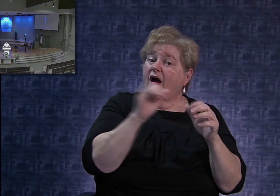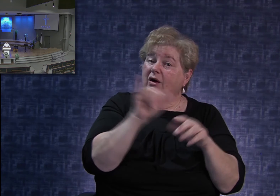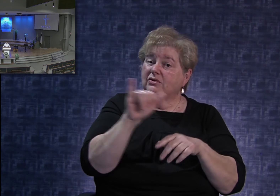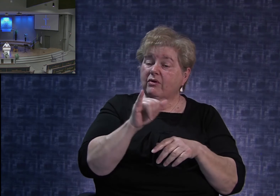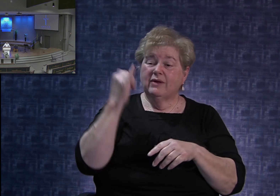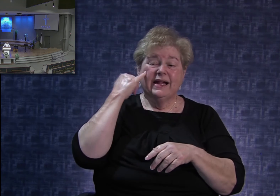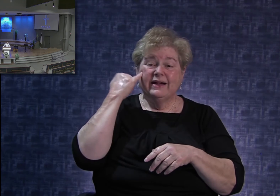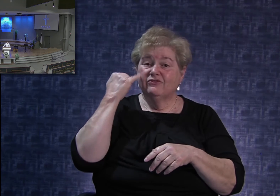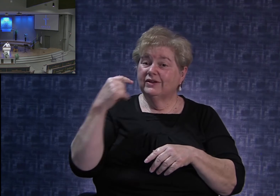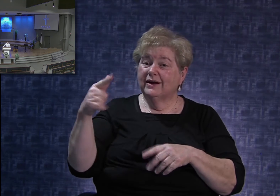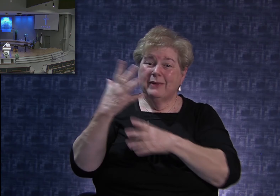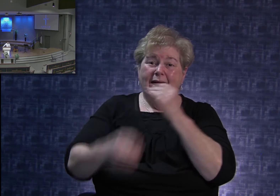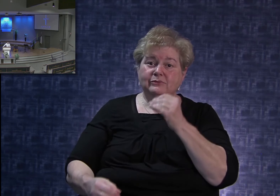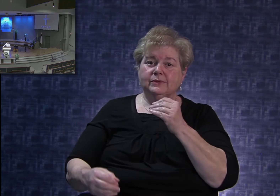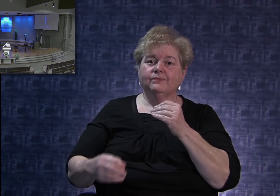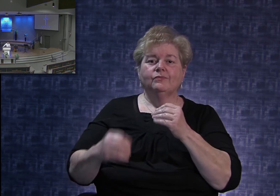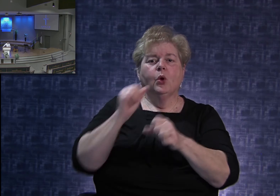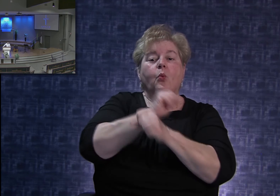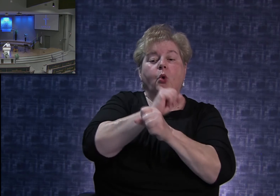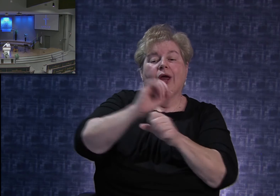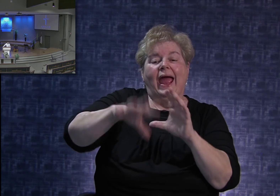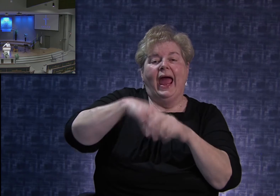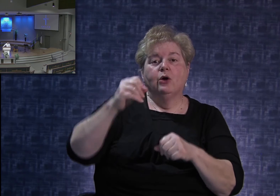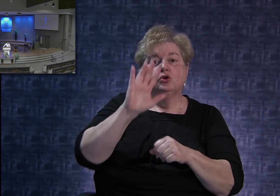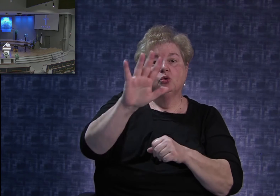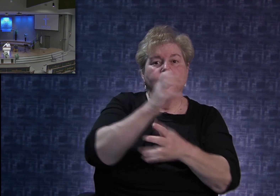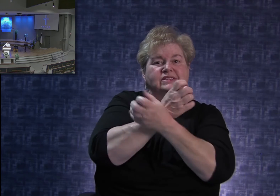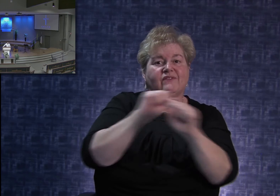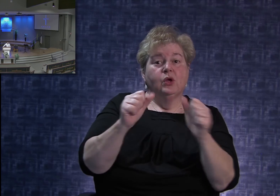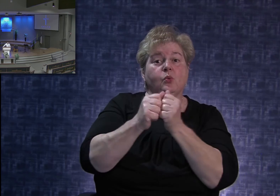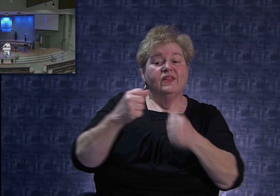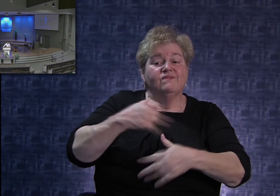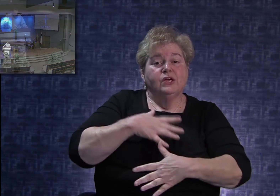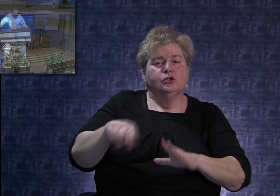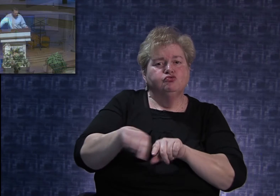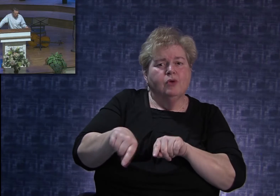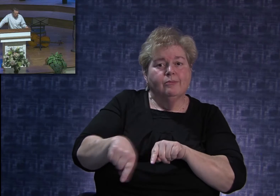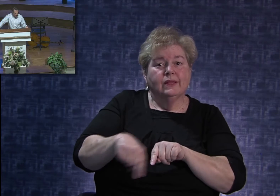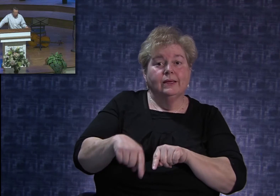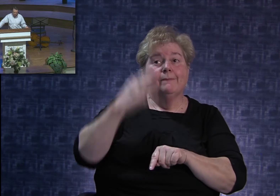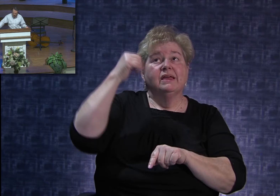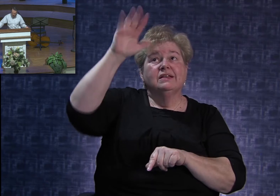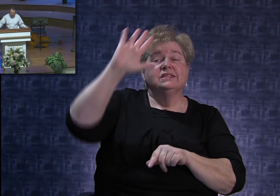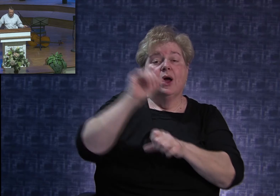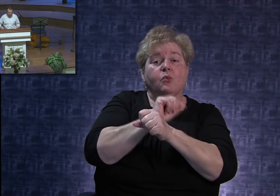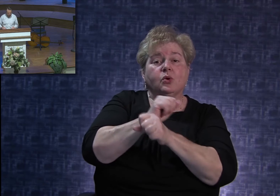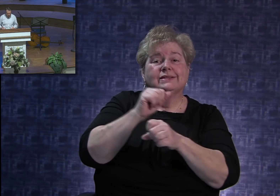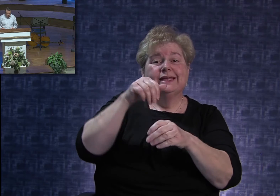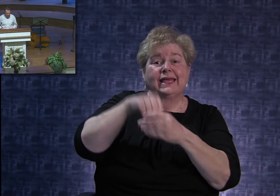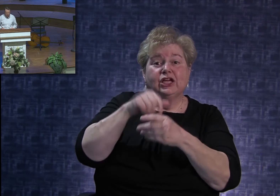salvation with fear and trembling, for it is God who works in you both to will and to work for